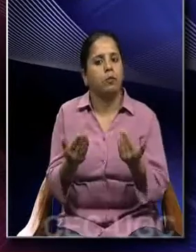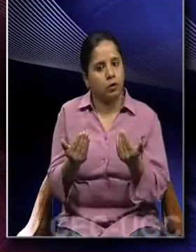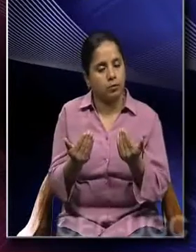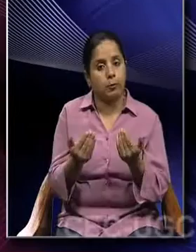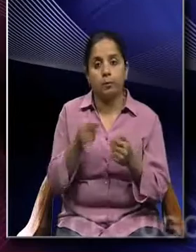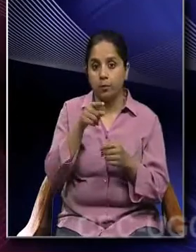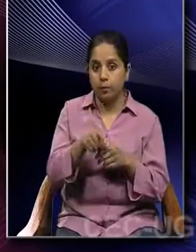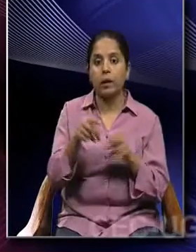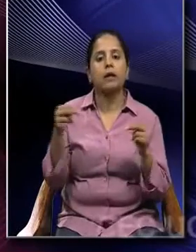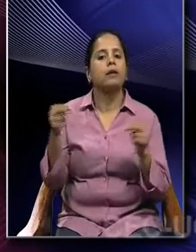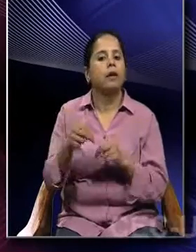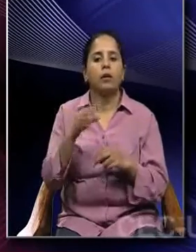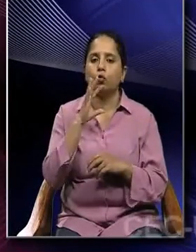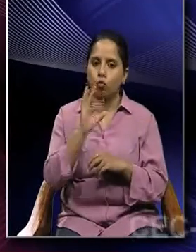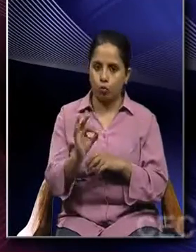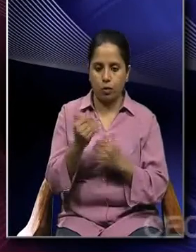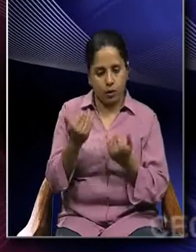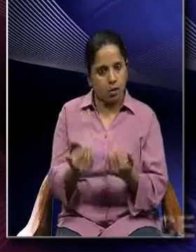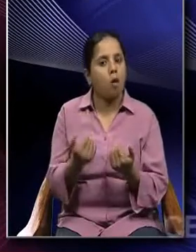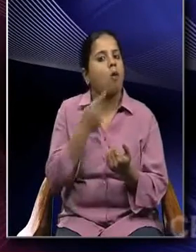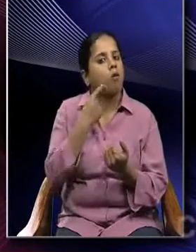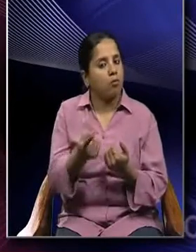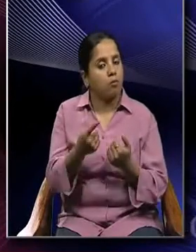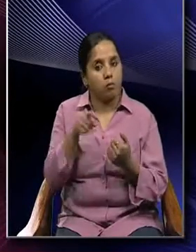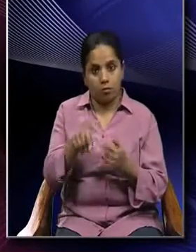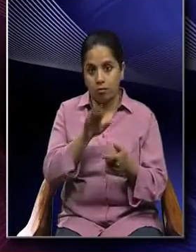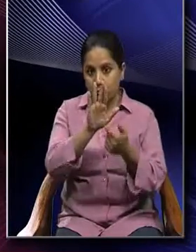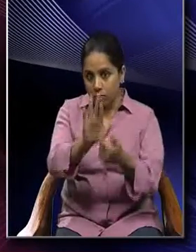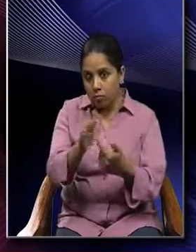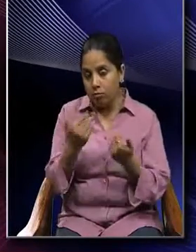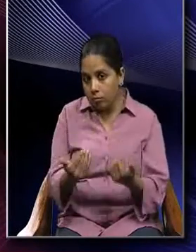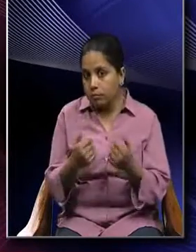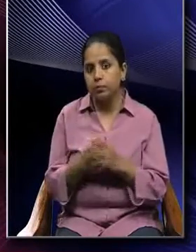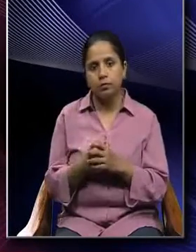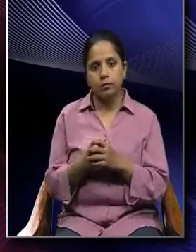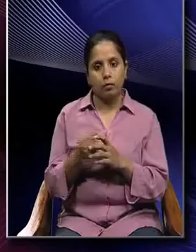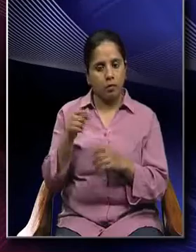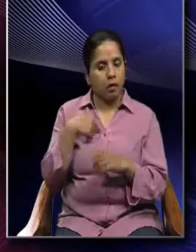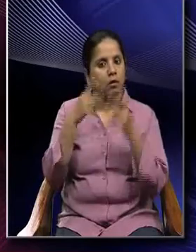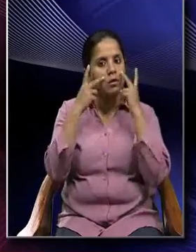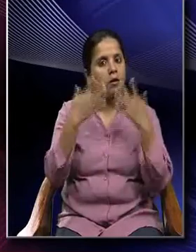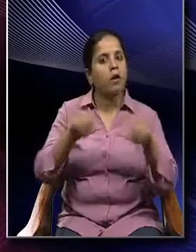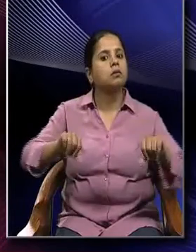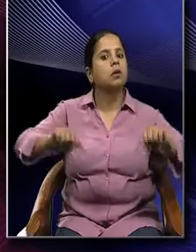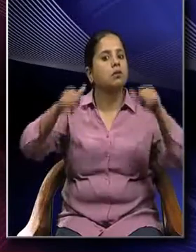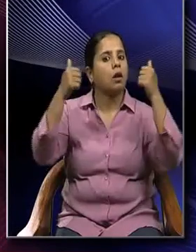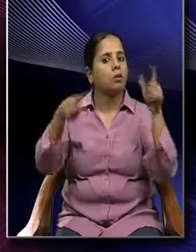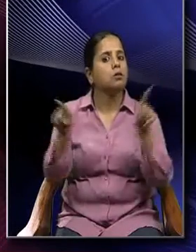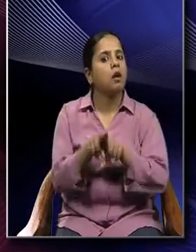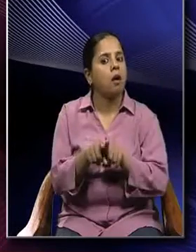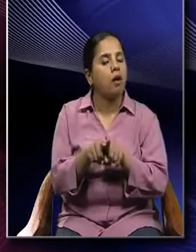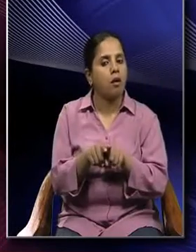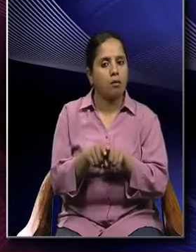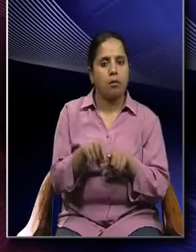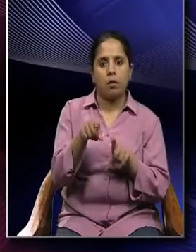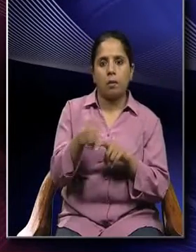is needed as of now. And this represents, and we have actually witnessed the success of that also. It is not